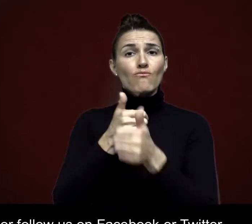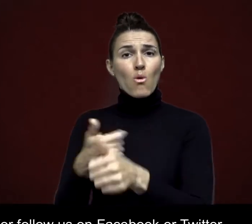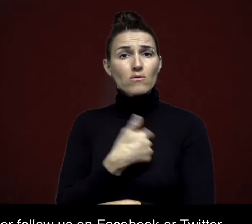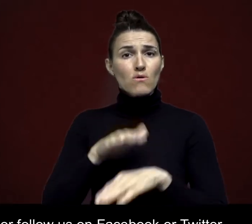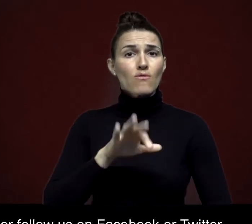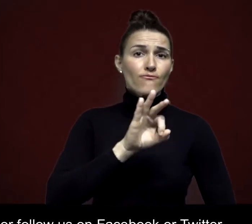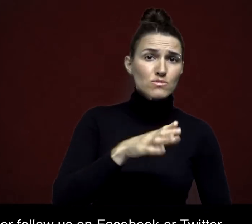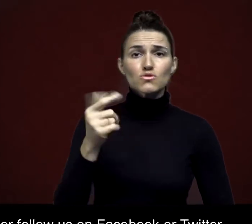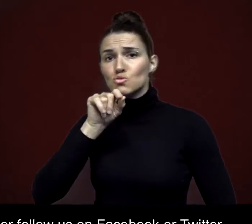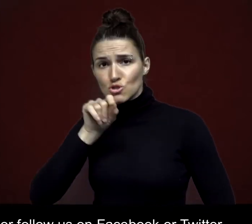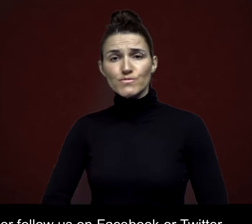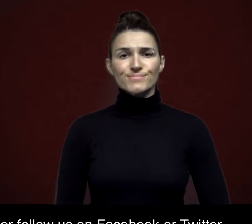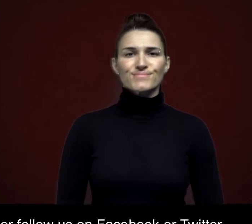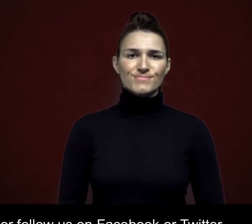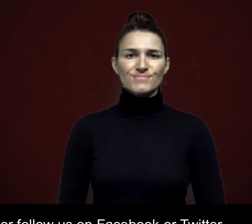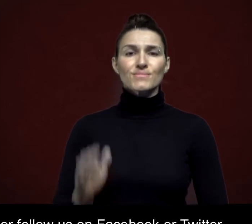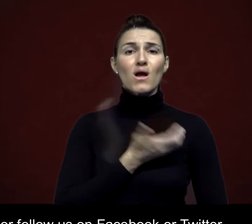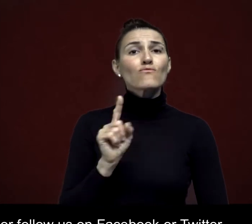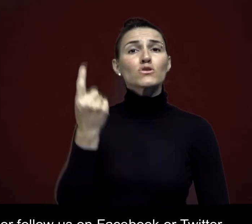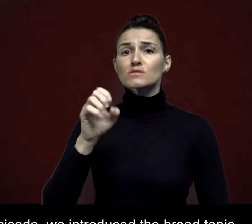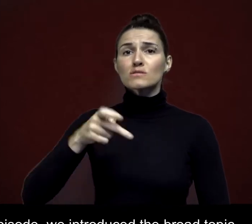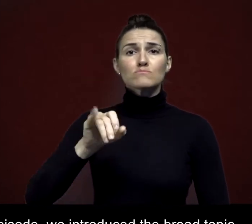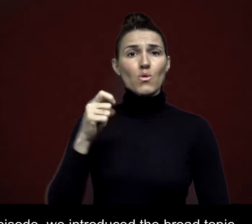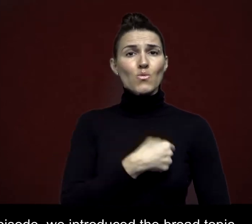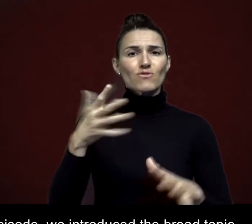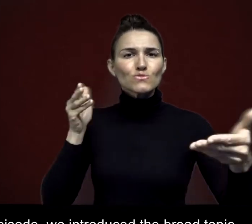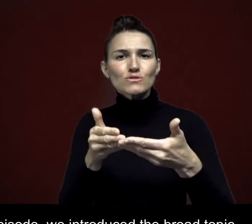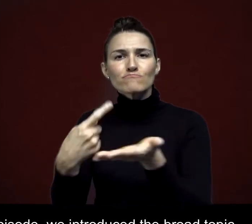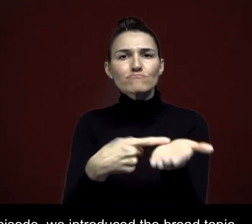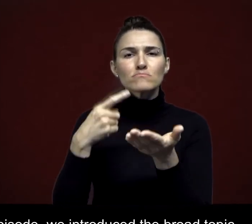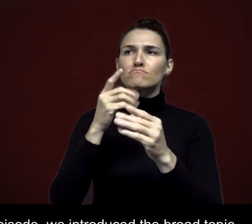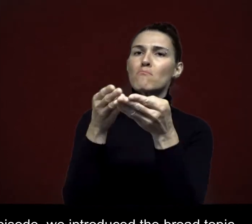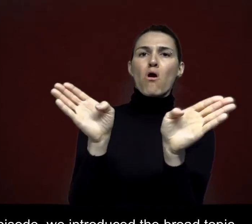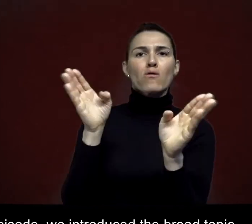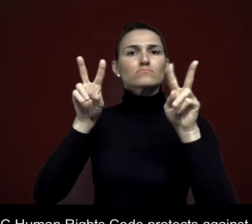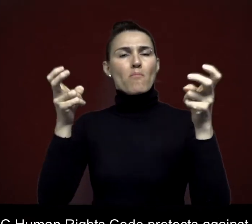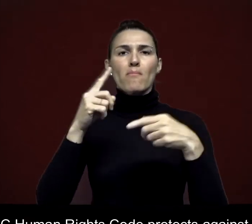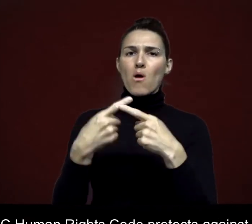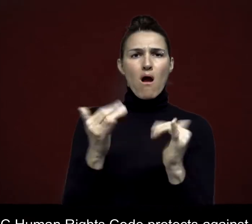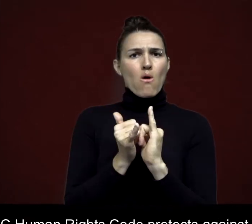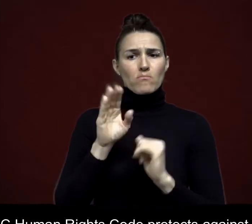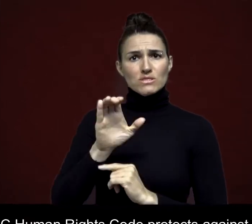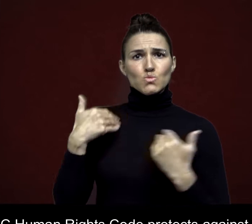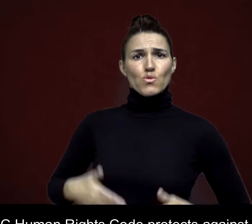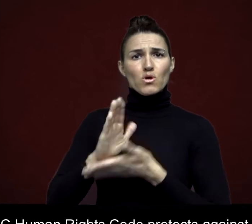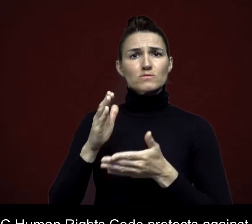vihrc.com, or follow us on Facebook or Twitter. In our first episode, we introduced the broad topic of how the BC Human Rights Code protects against